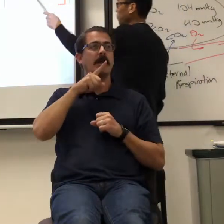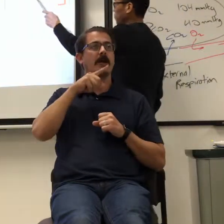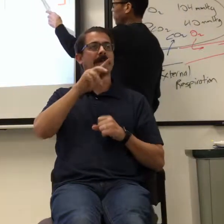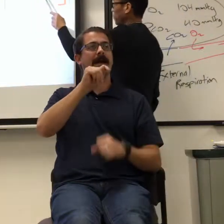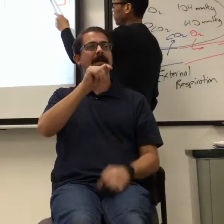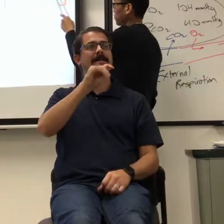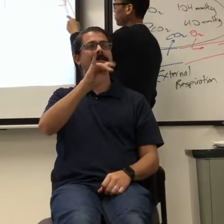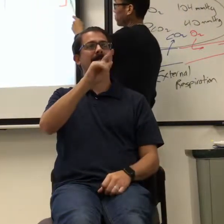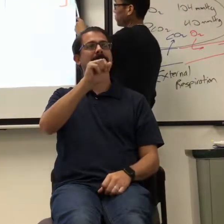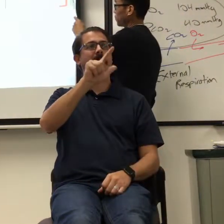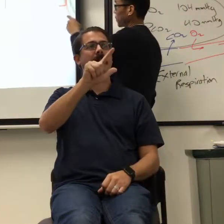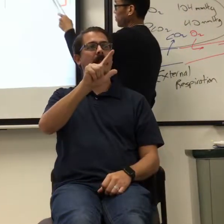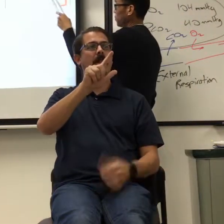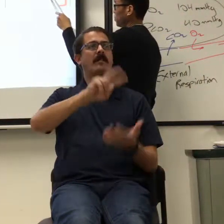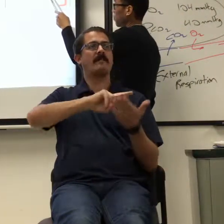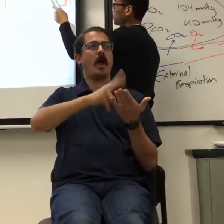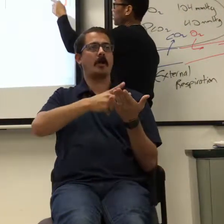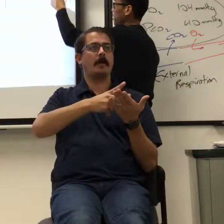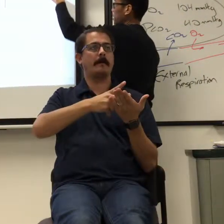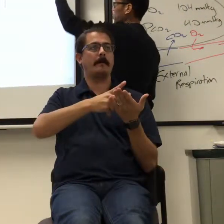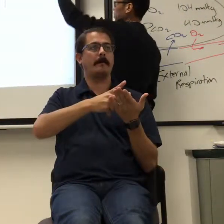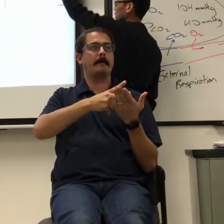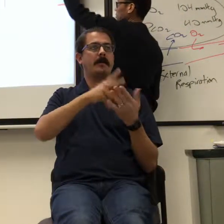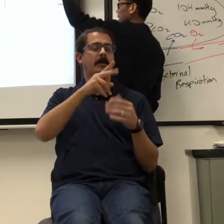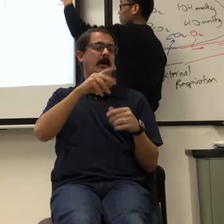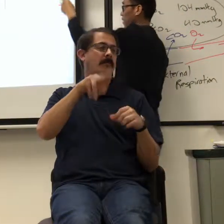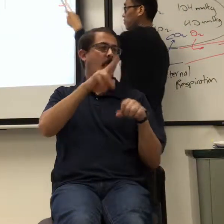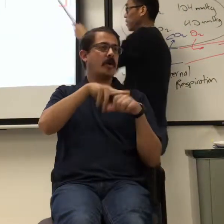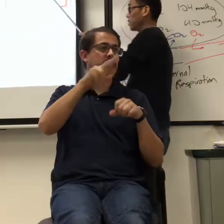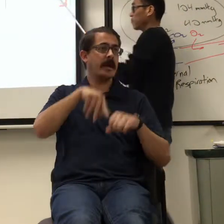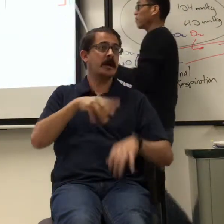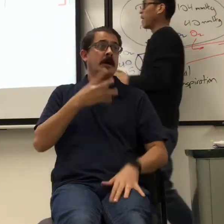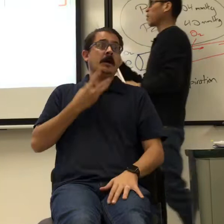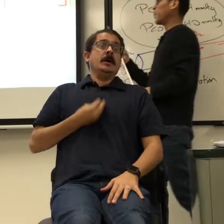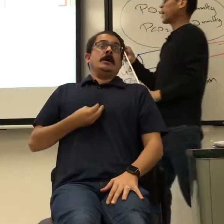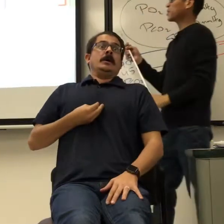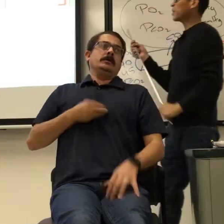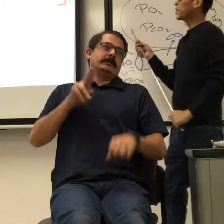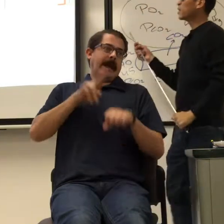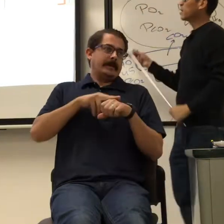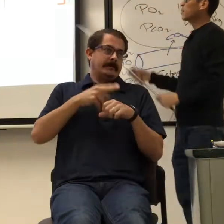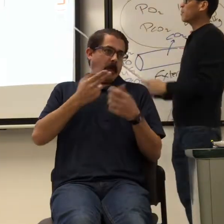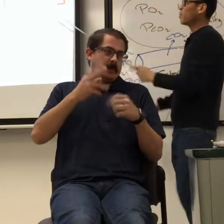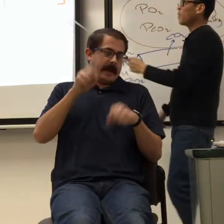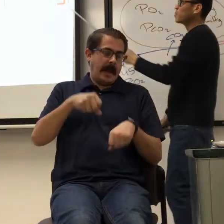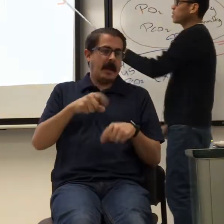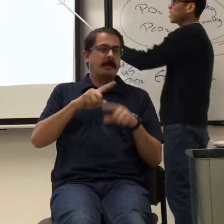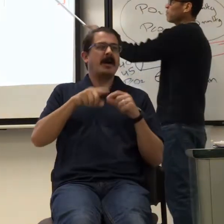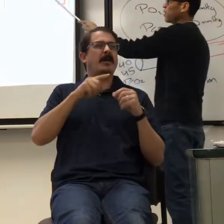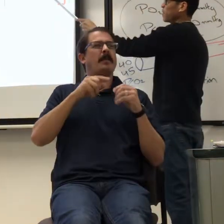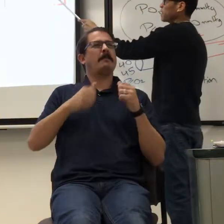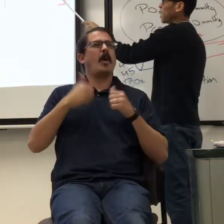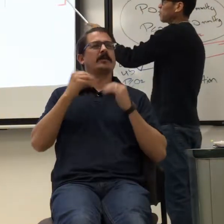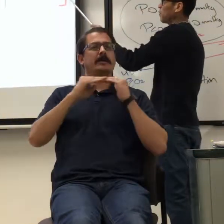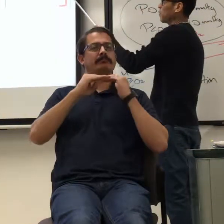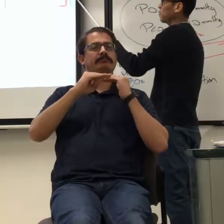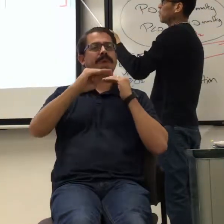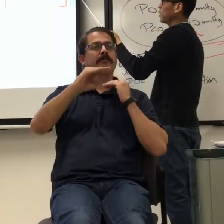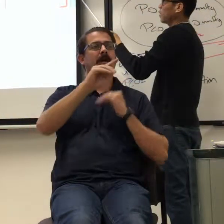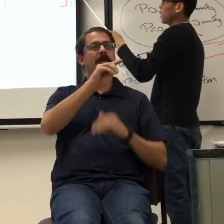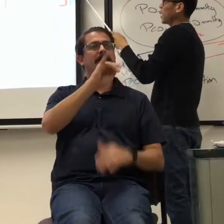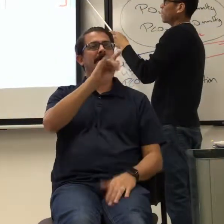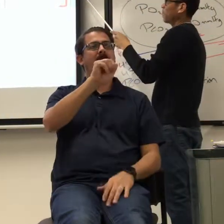volume. Of course, you can take a super deep breath like you did for the vital capacity, but we mostly live here in the tidal